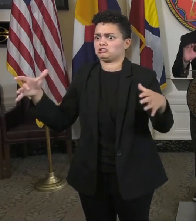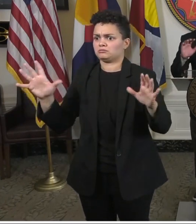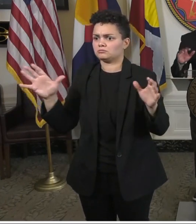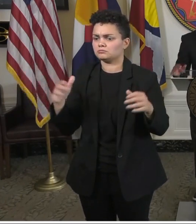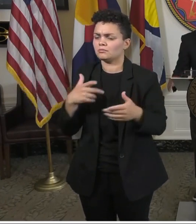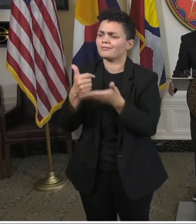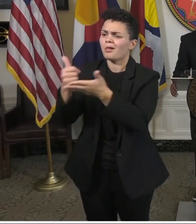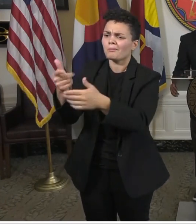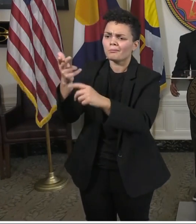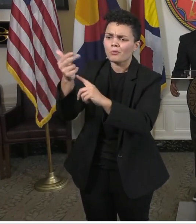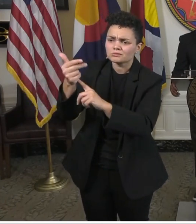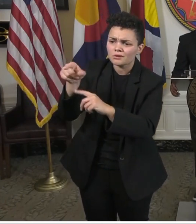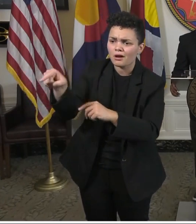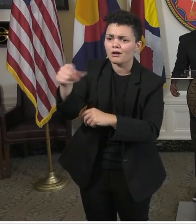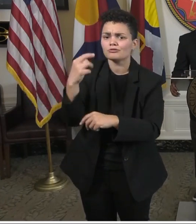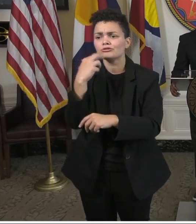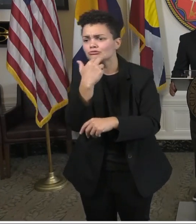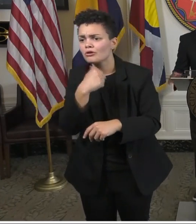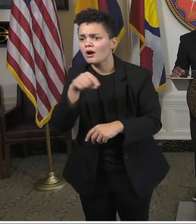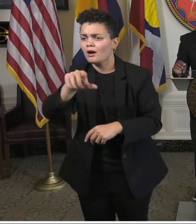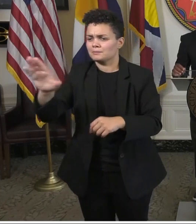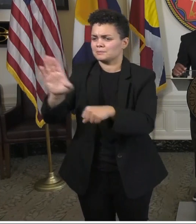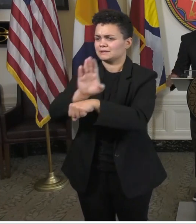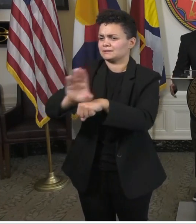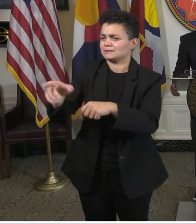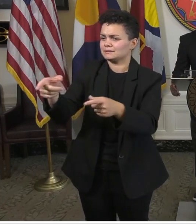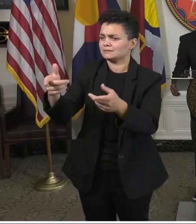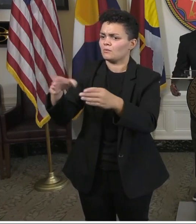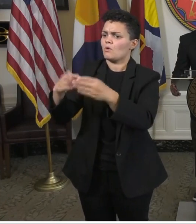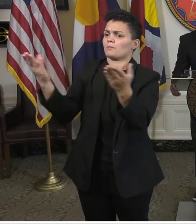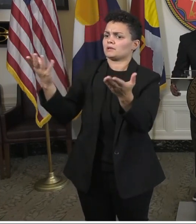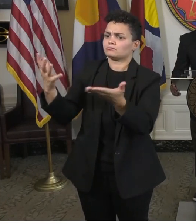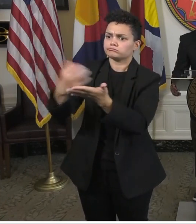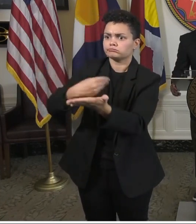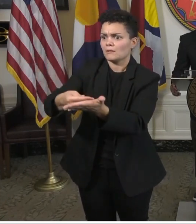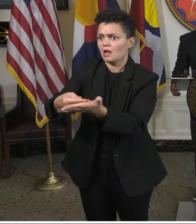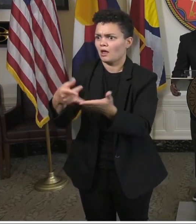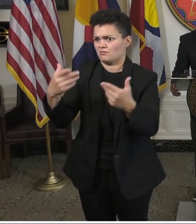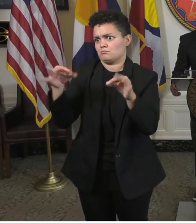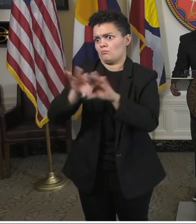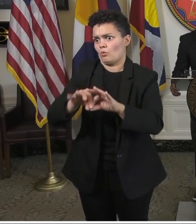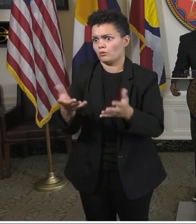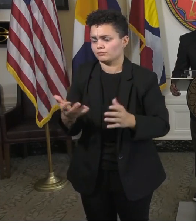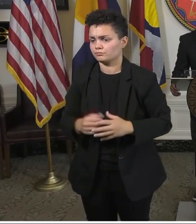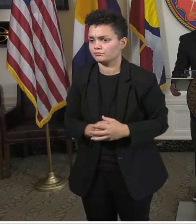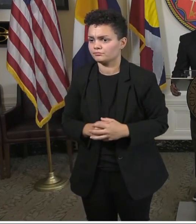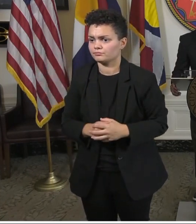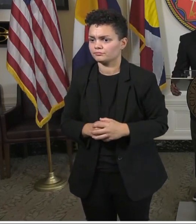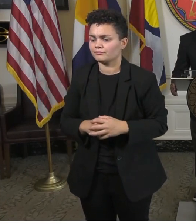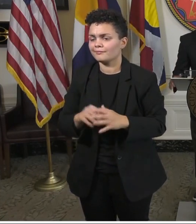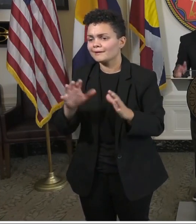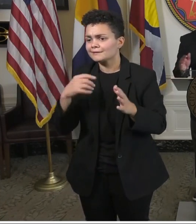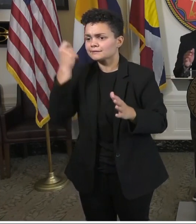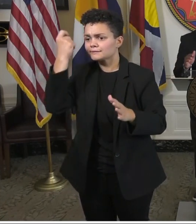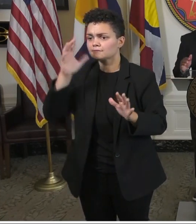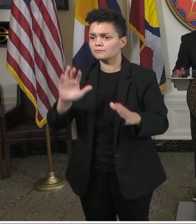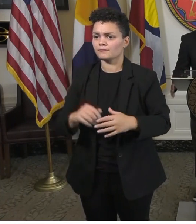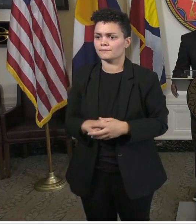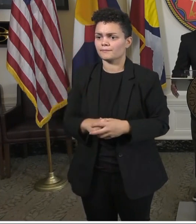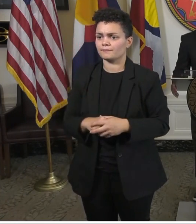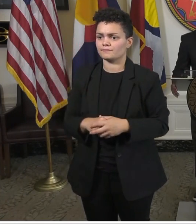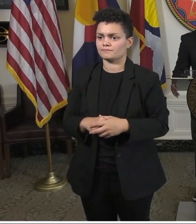special venues get back into the game there. So this is a critical point, but we also Let me remind you, though we want it to return and return in a